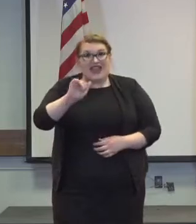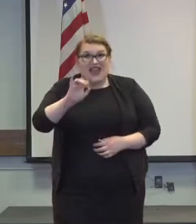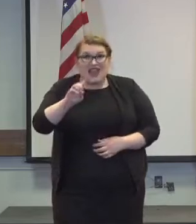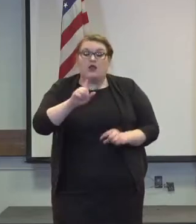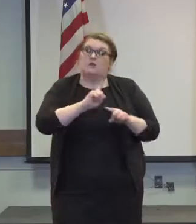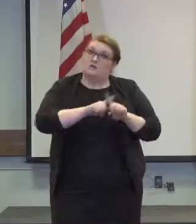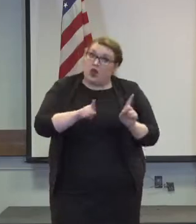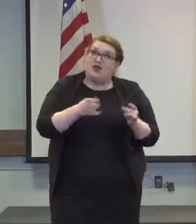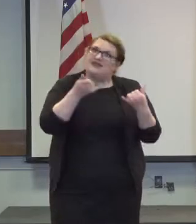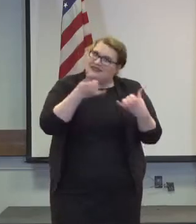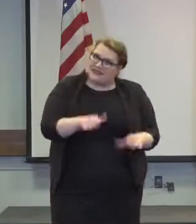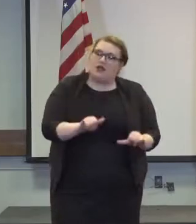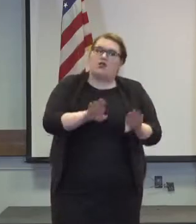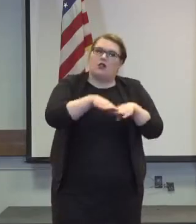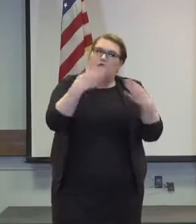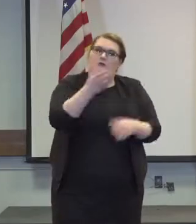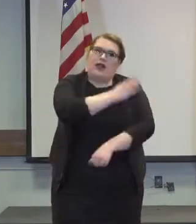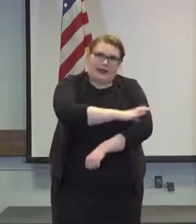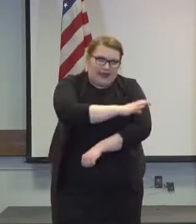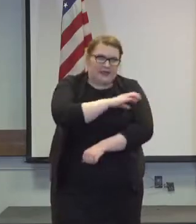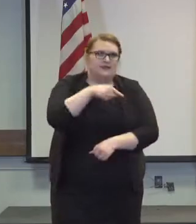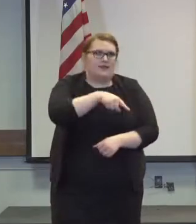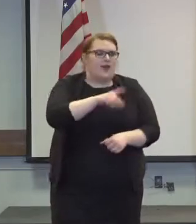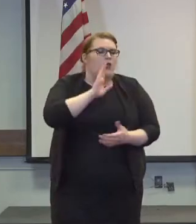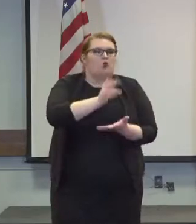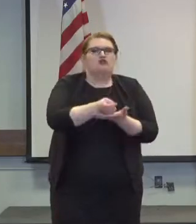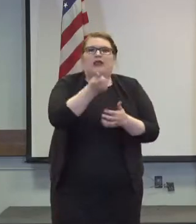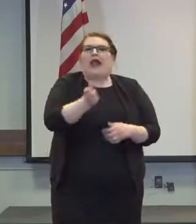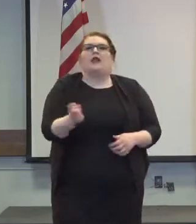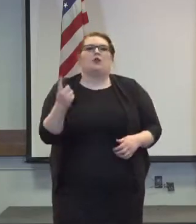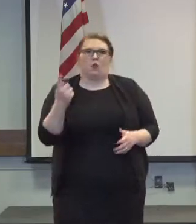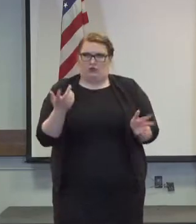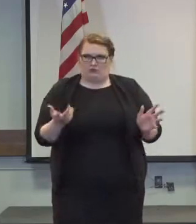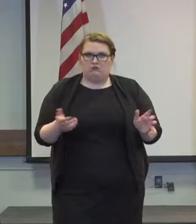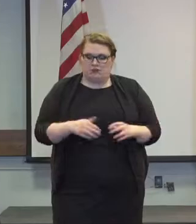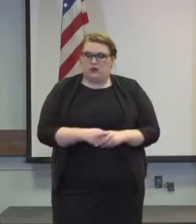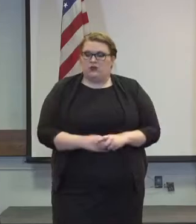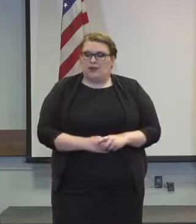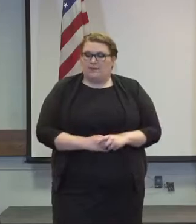and the clinics treat anybody, again, without asking questions.